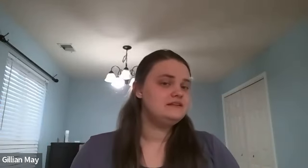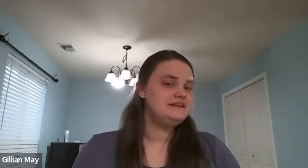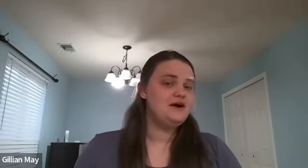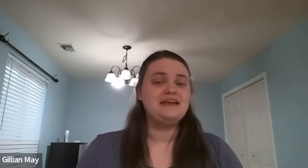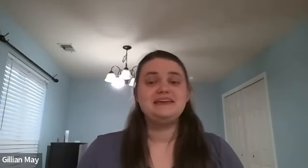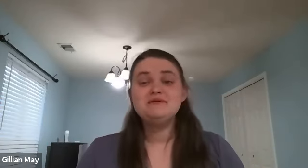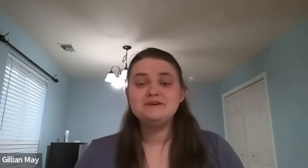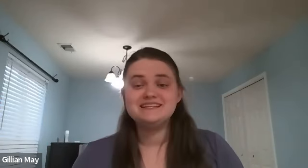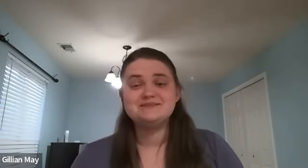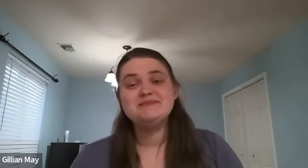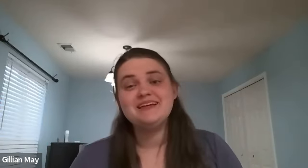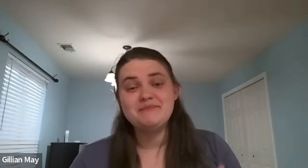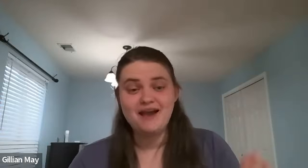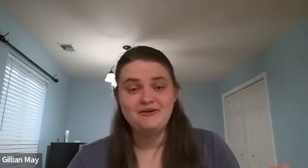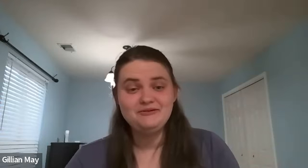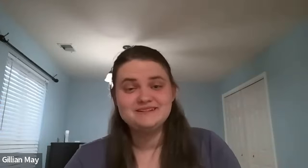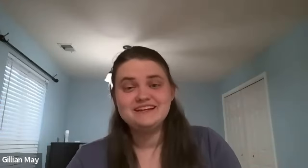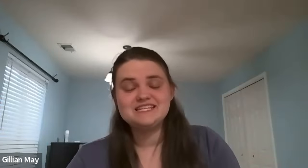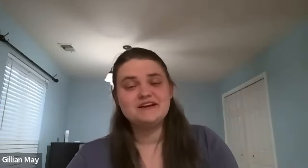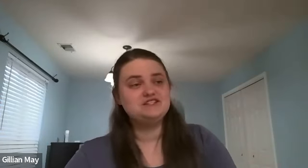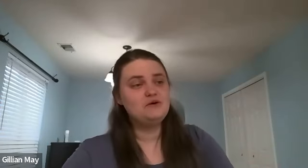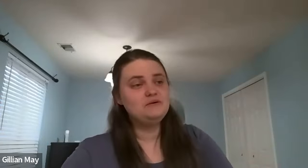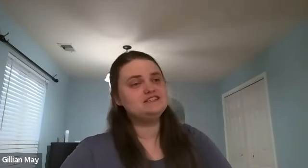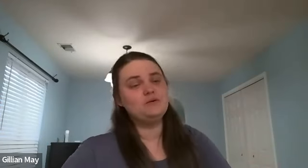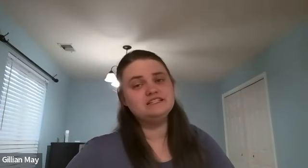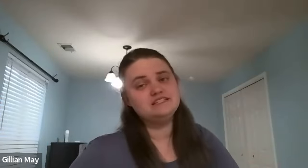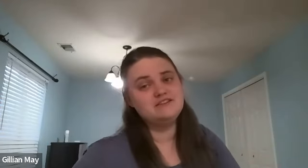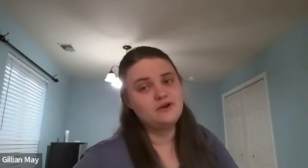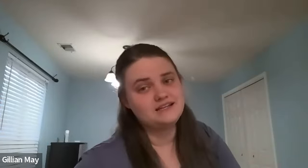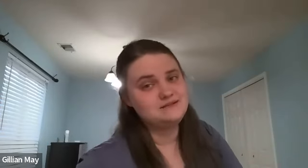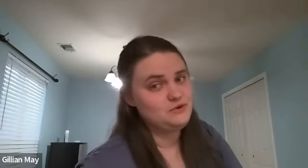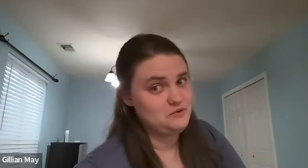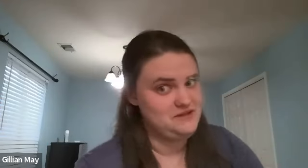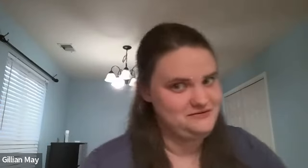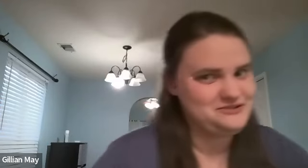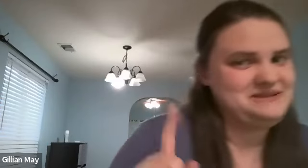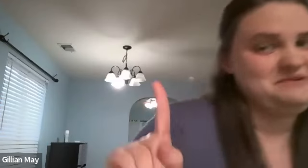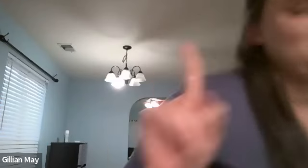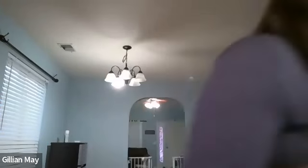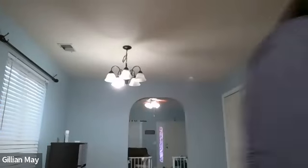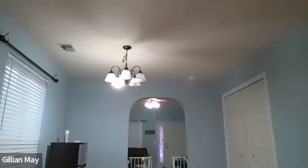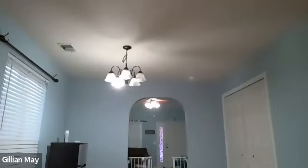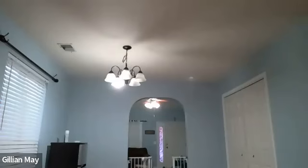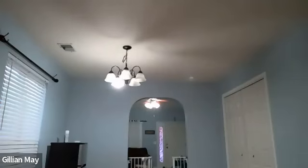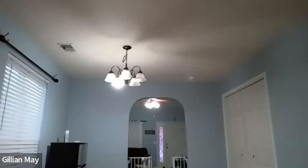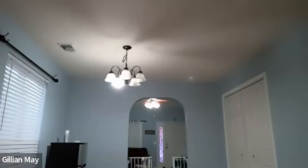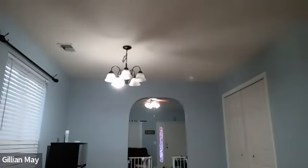Really? Okay, give me 1 second. Let me let him out, because if I don't, he's going to stand there acting more and more pitiful. So give me 1 second.